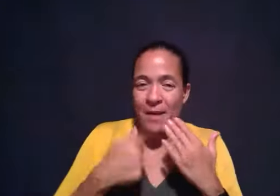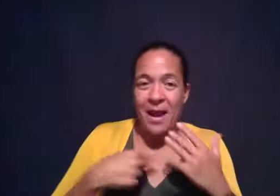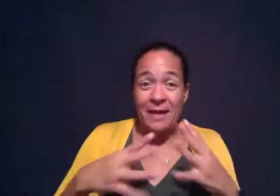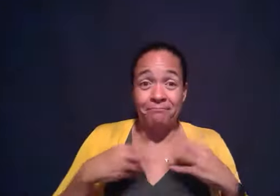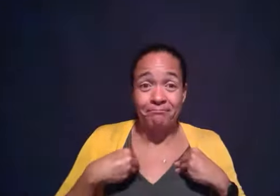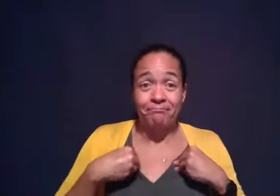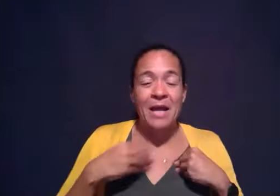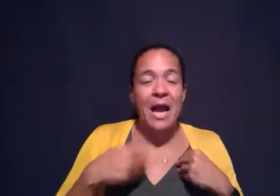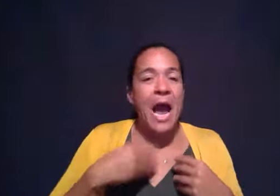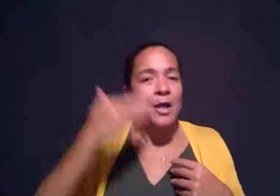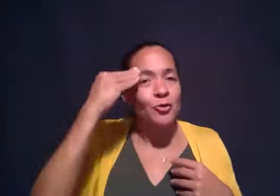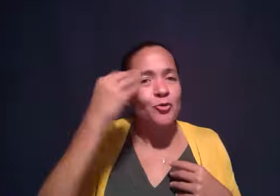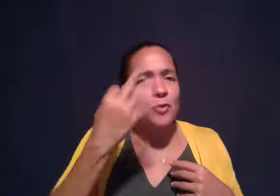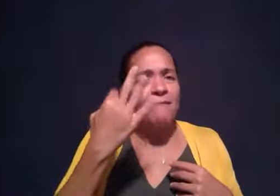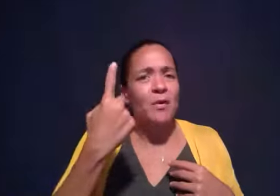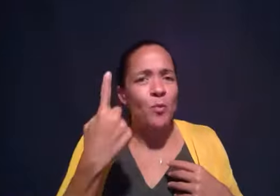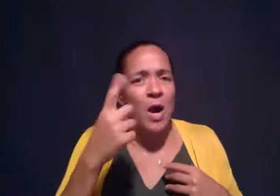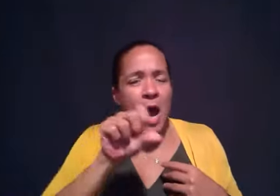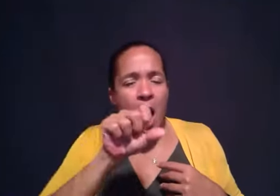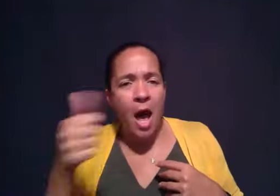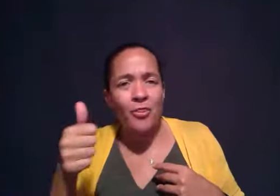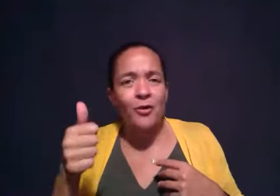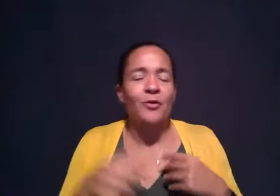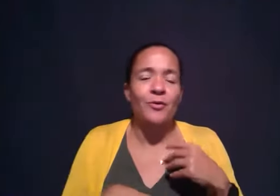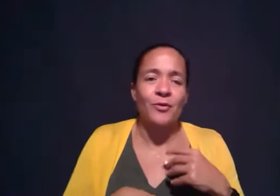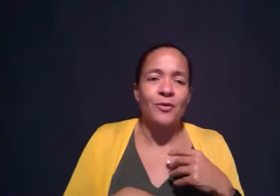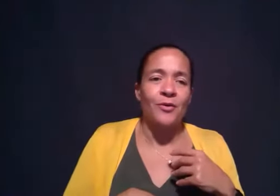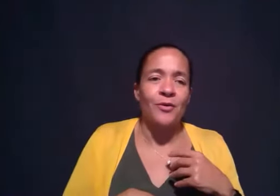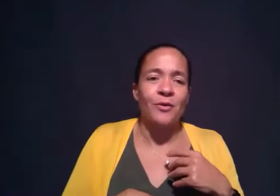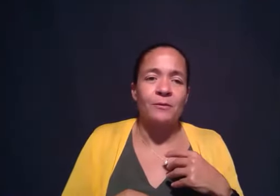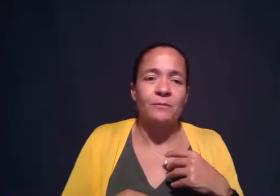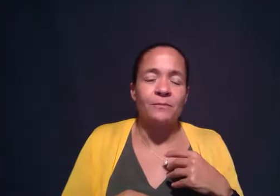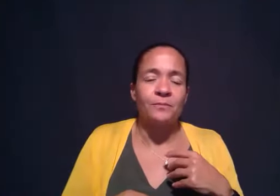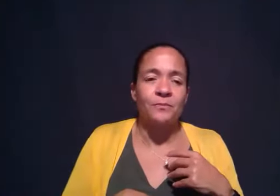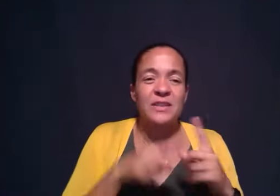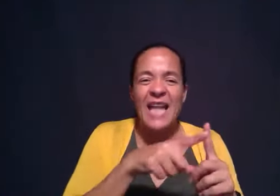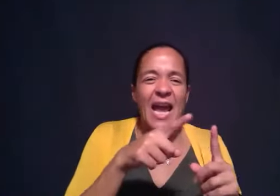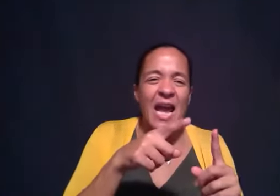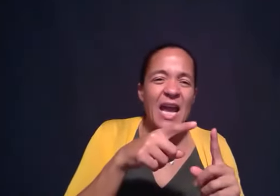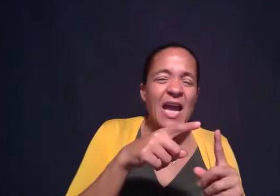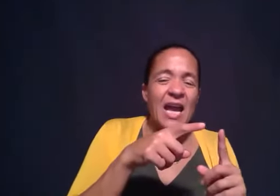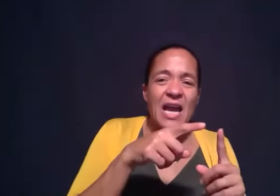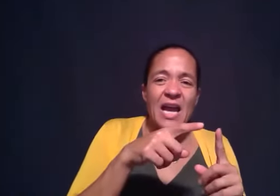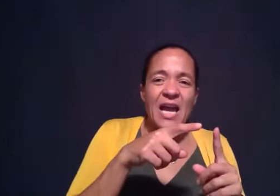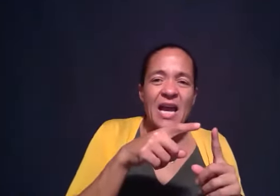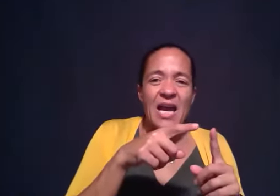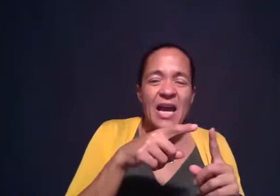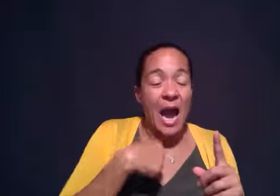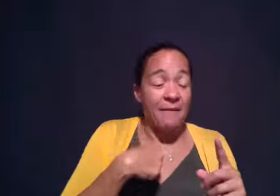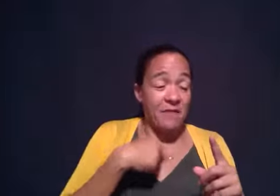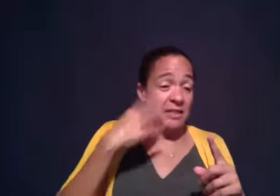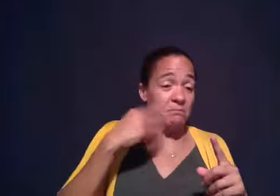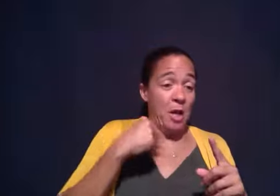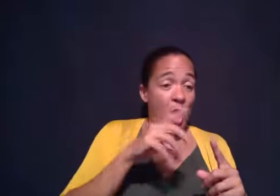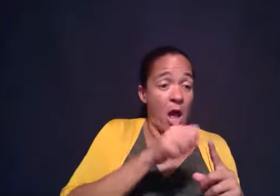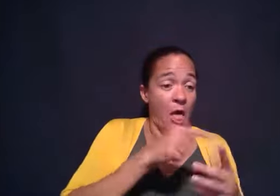of one other one. And while I had certainly done some other things, I had a